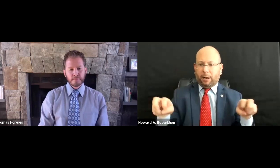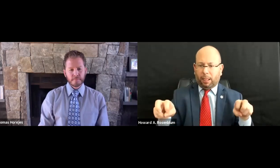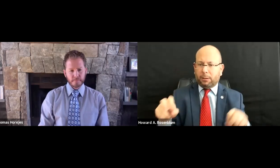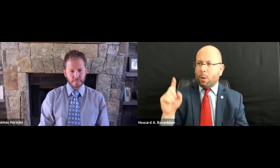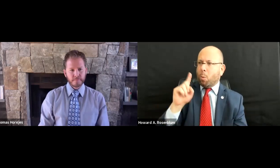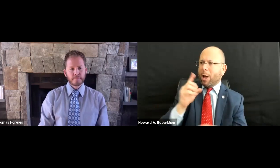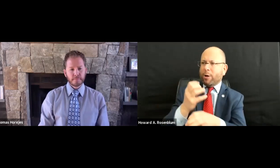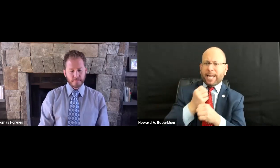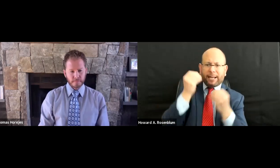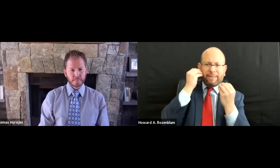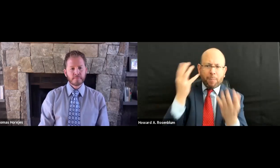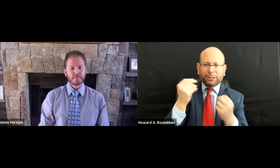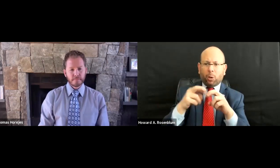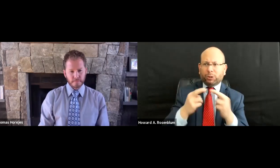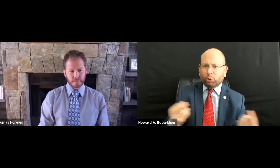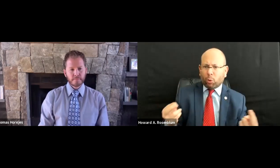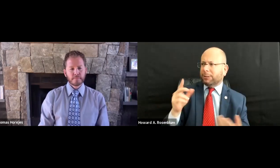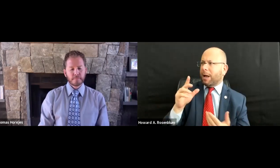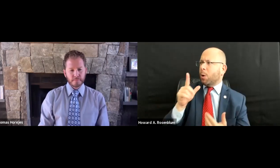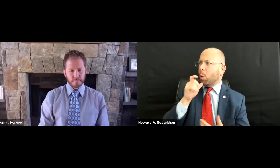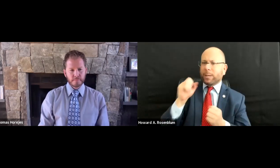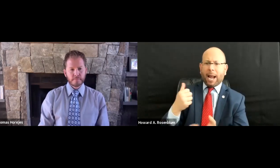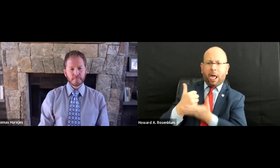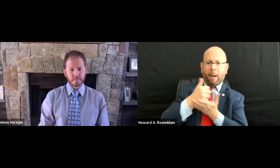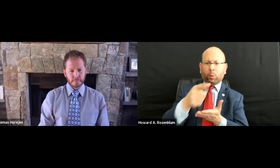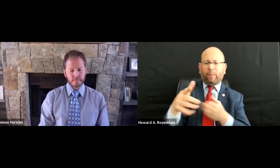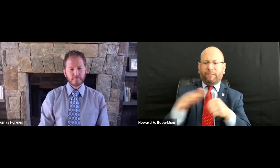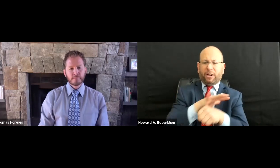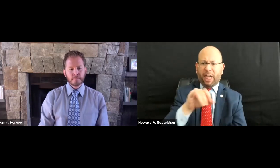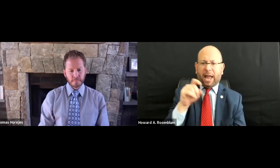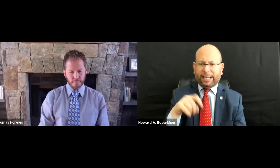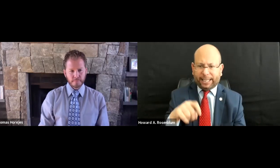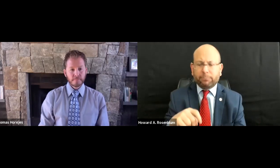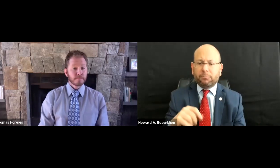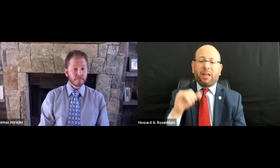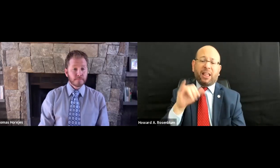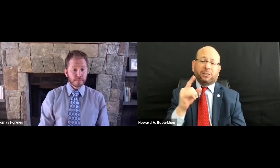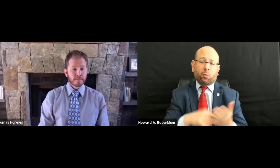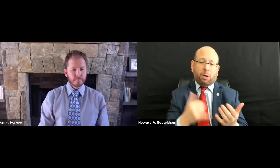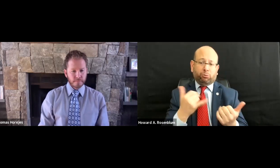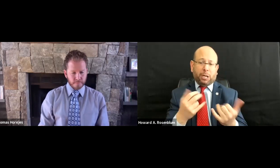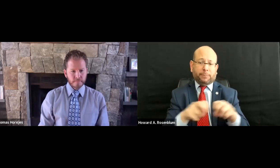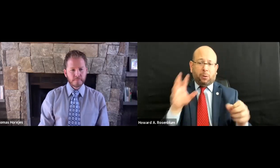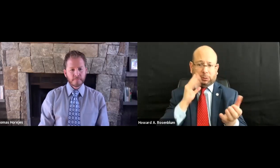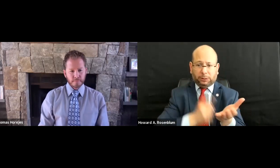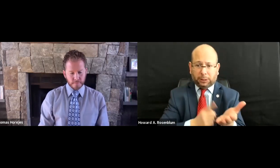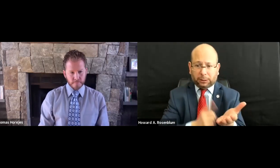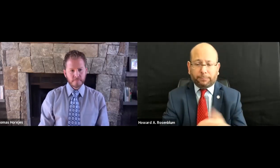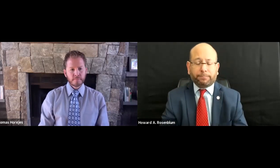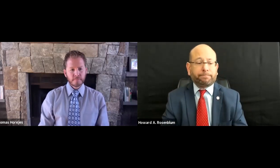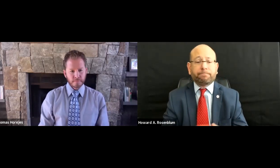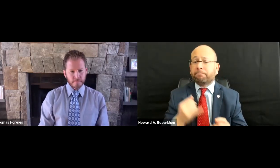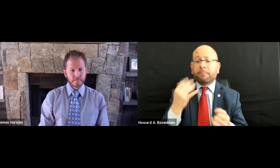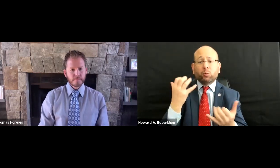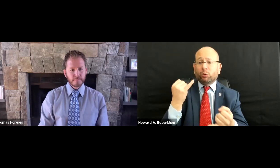them. And today we'll be talking about the resources where you can get information about who can help you to fulfill those needs. And